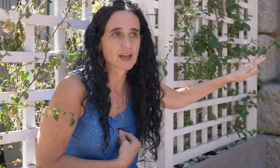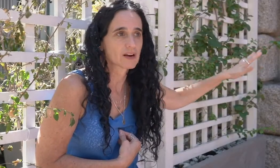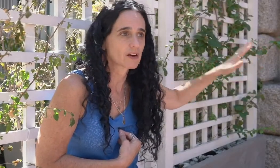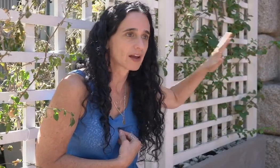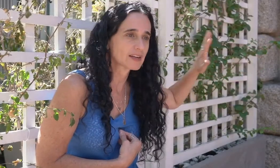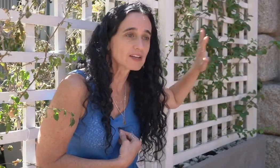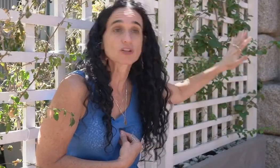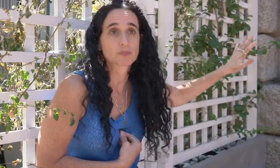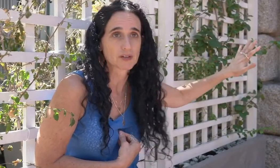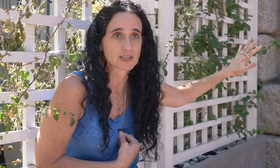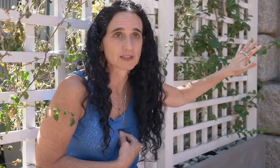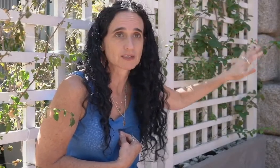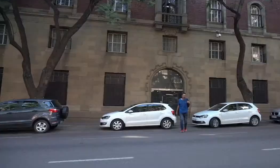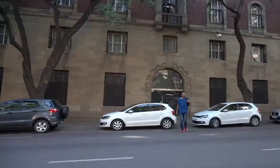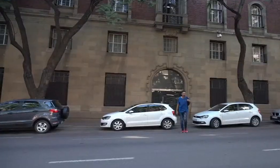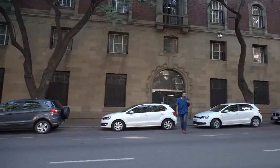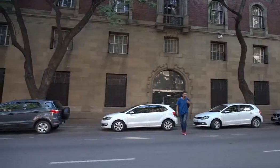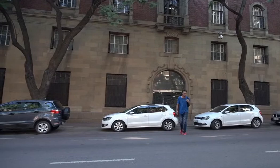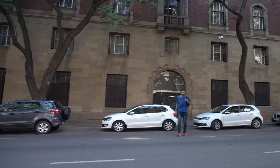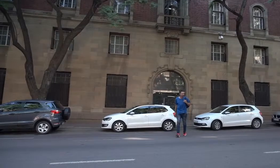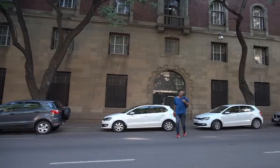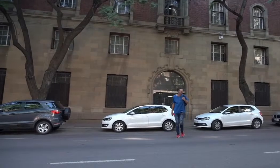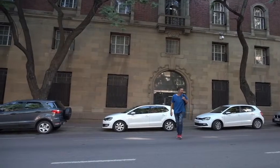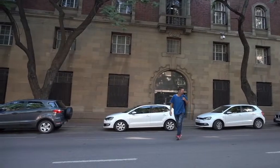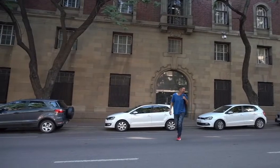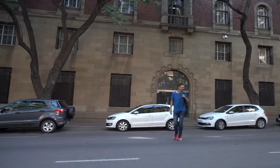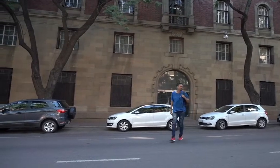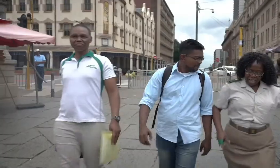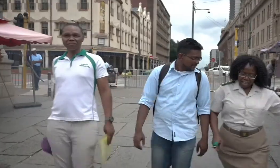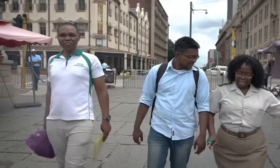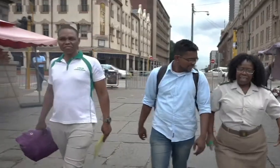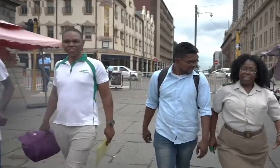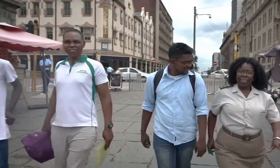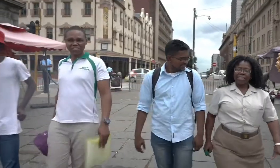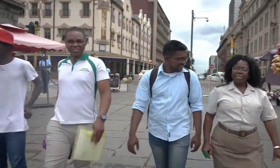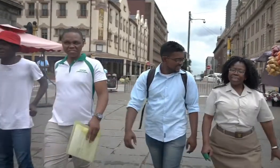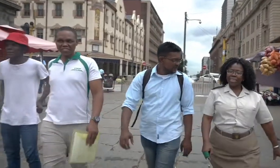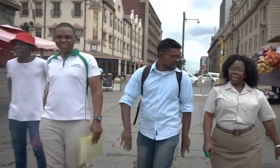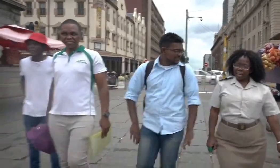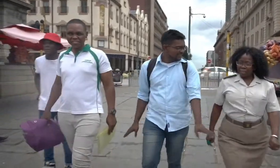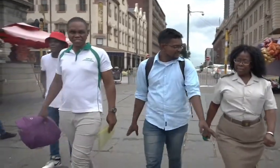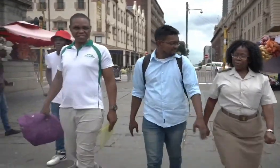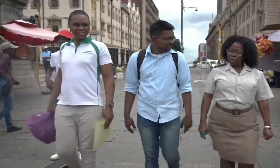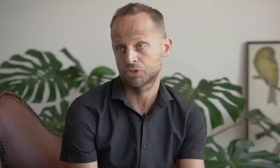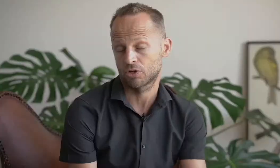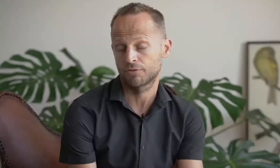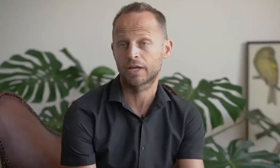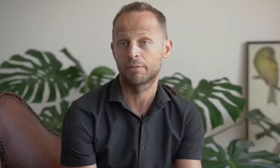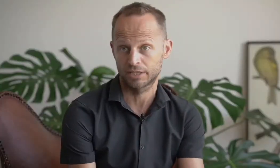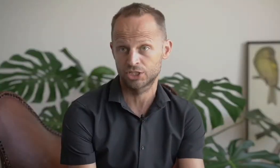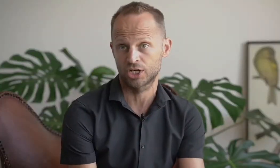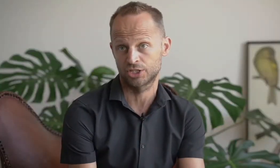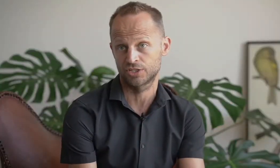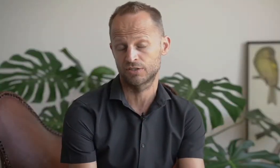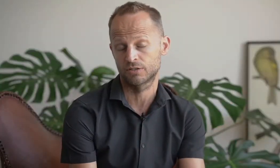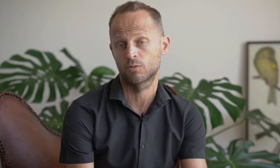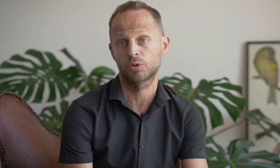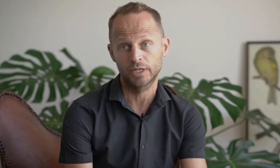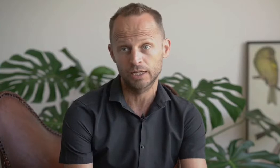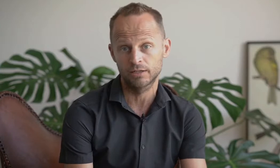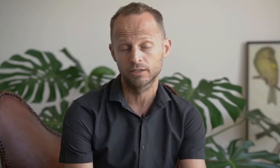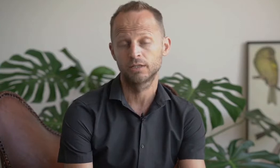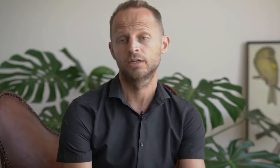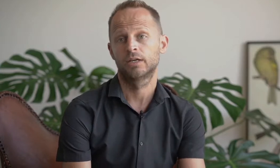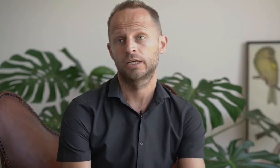streets and into the prisons. We know what the problems are, and we have the solutions to start overcoming these challenges. What we